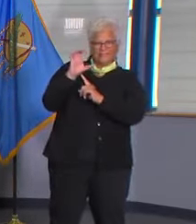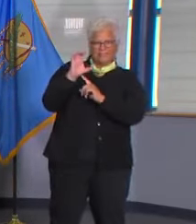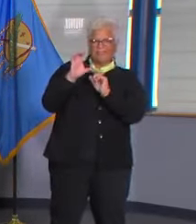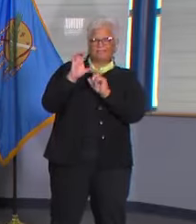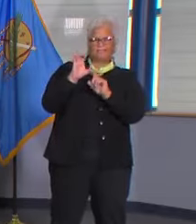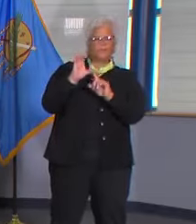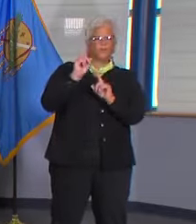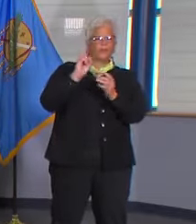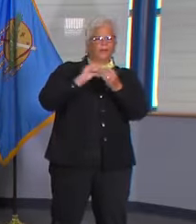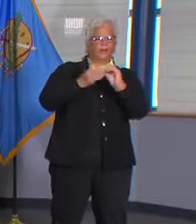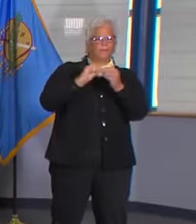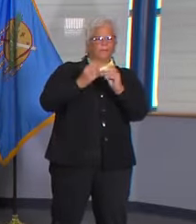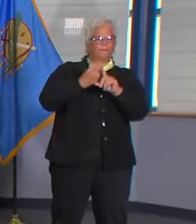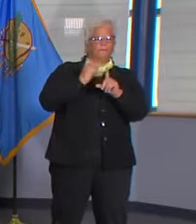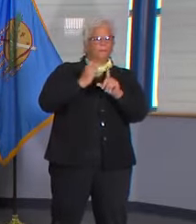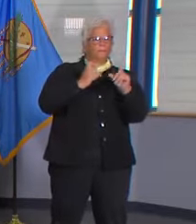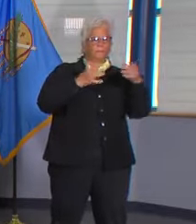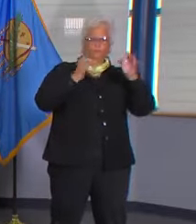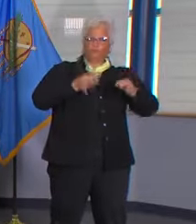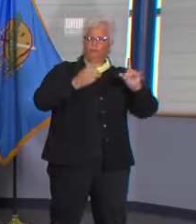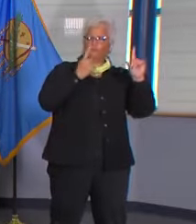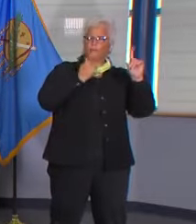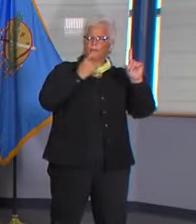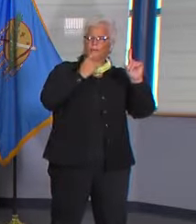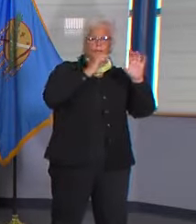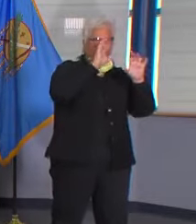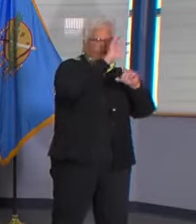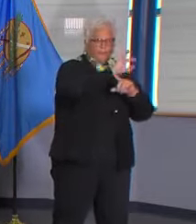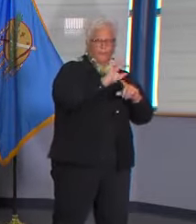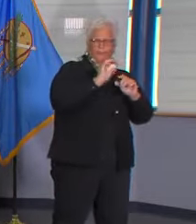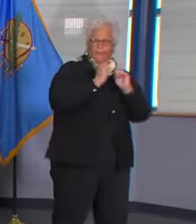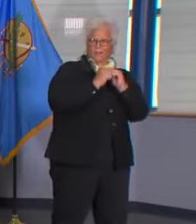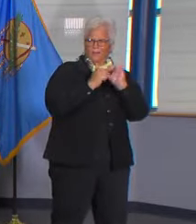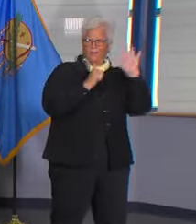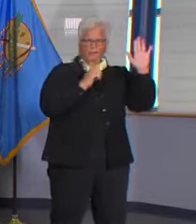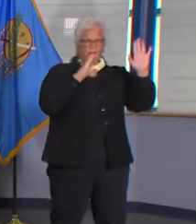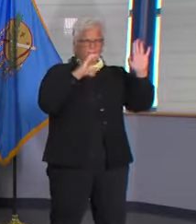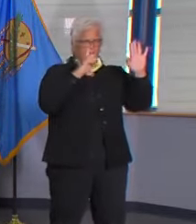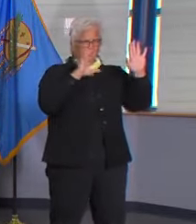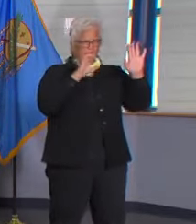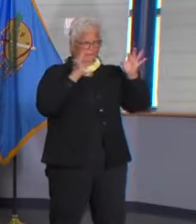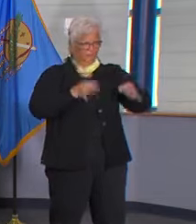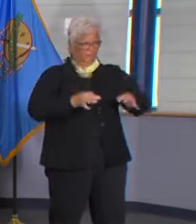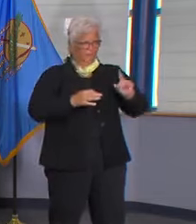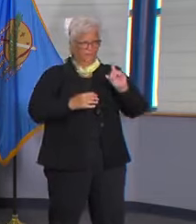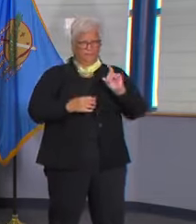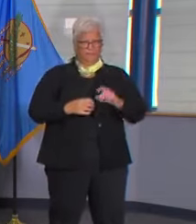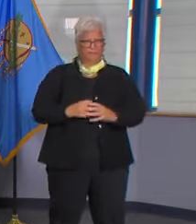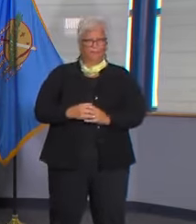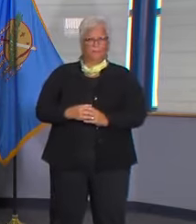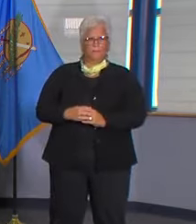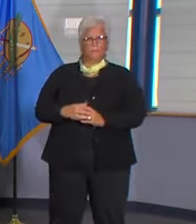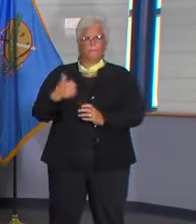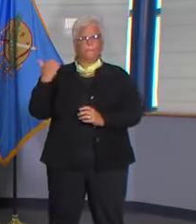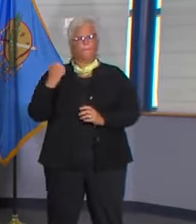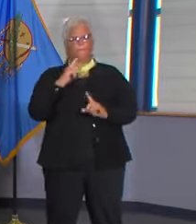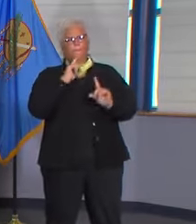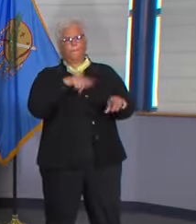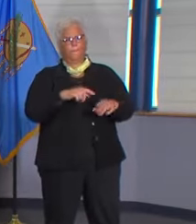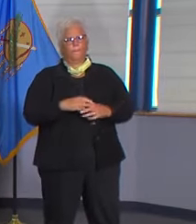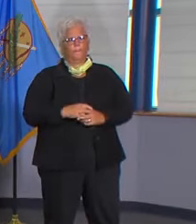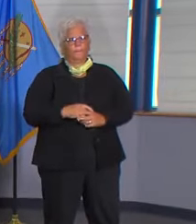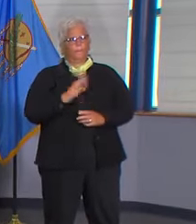You know, they look at all the state's data, so it's how you present it. So, and the question is, where the CDC getting their data, and they get it from the